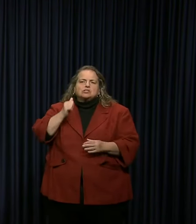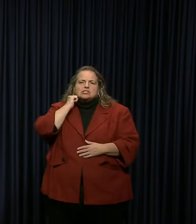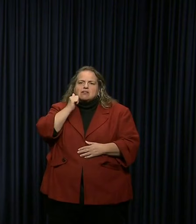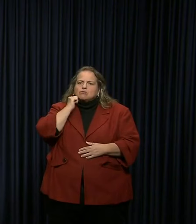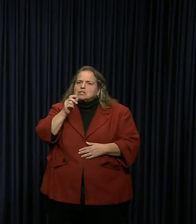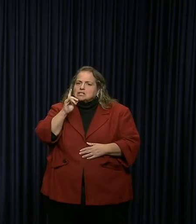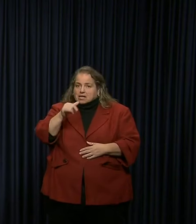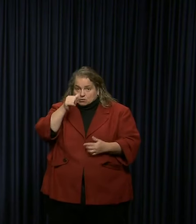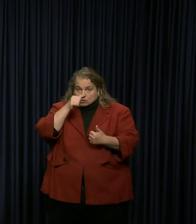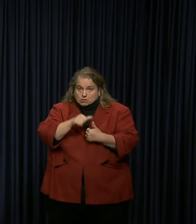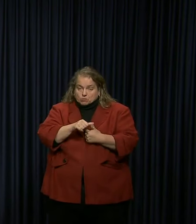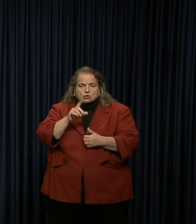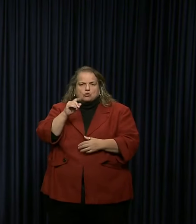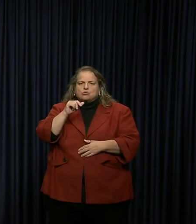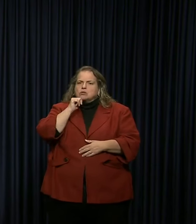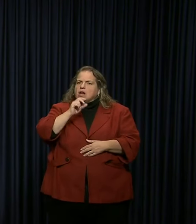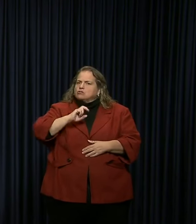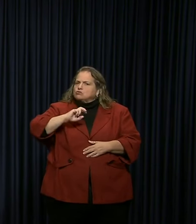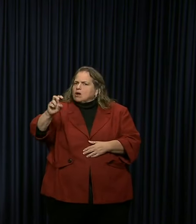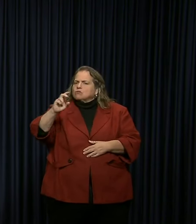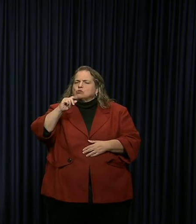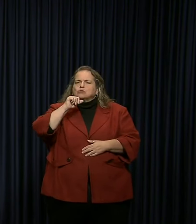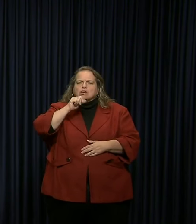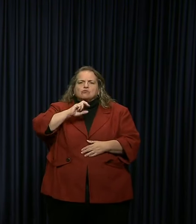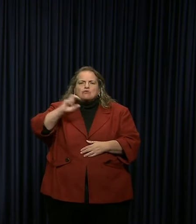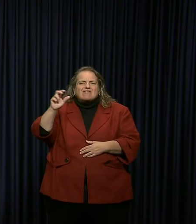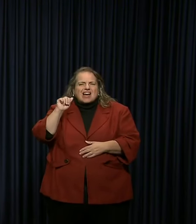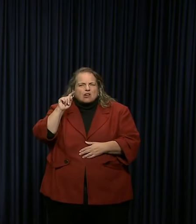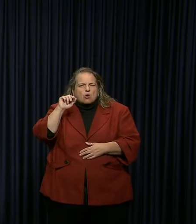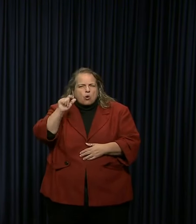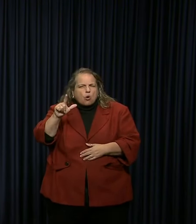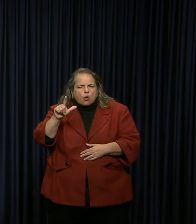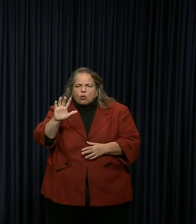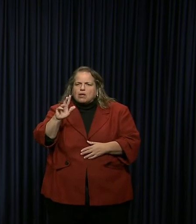day. Remember, do not travel at all.